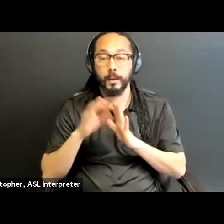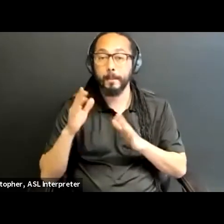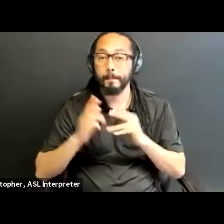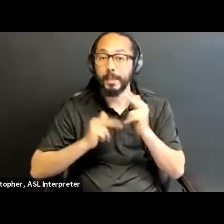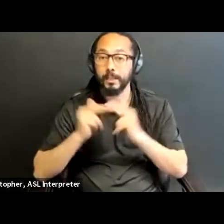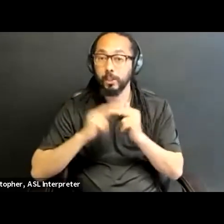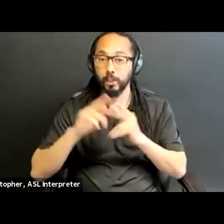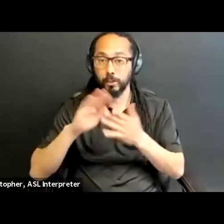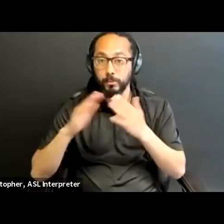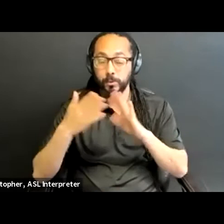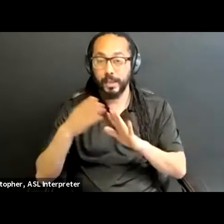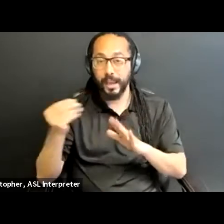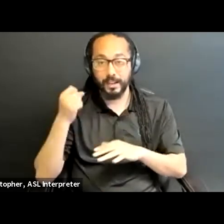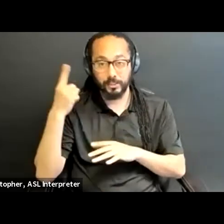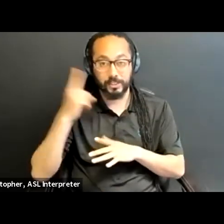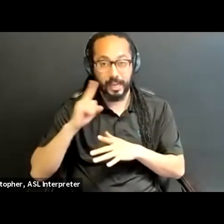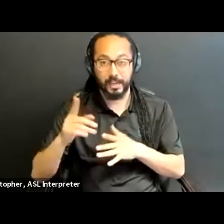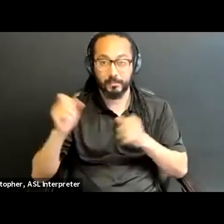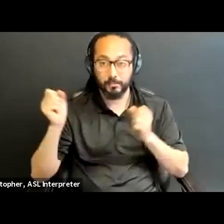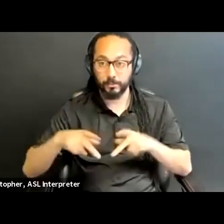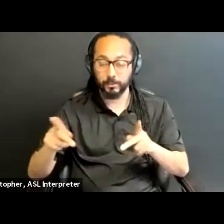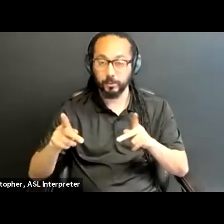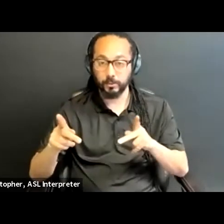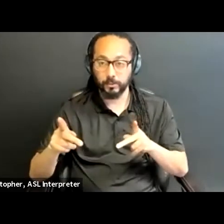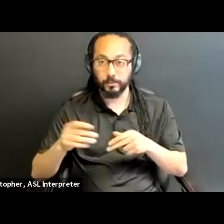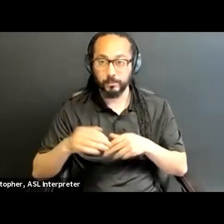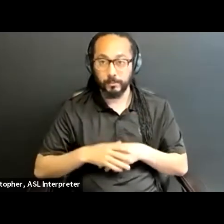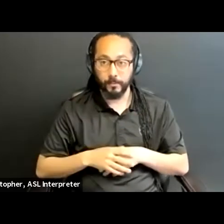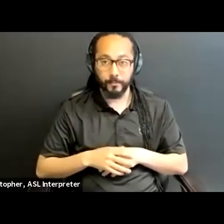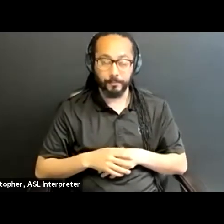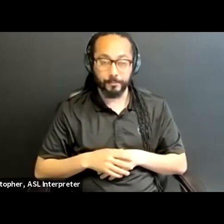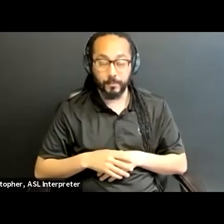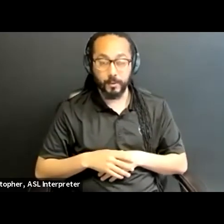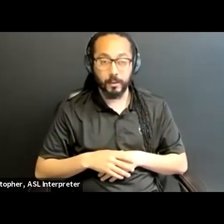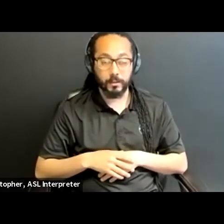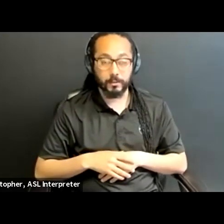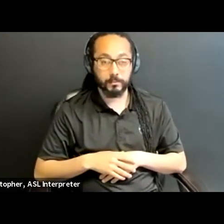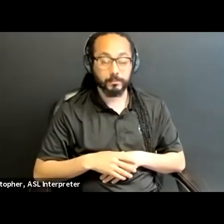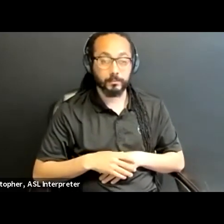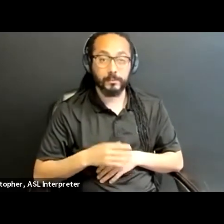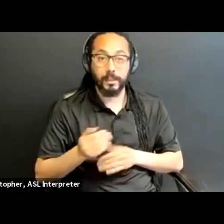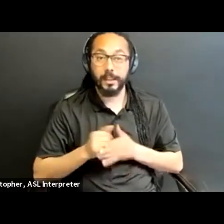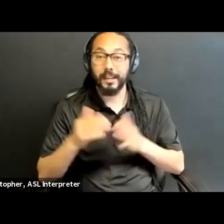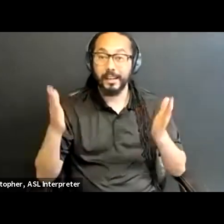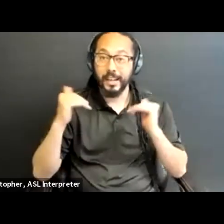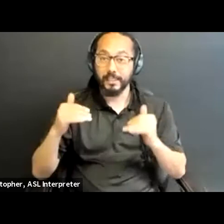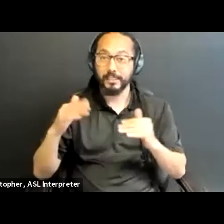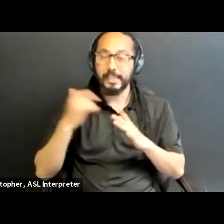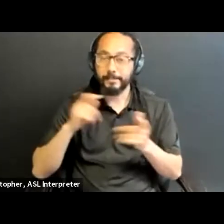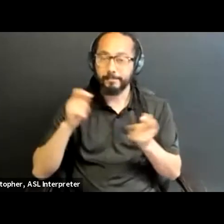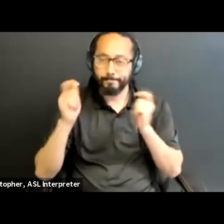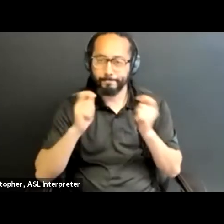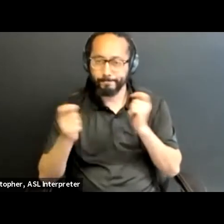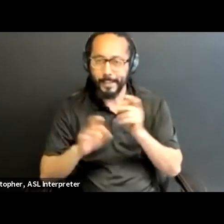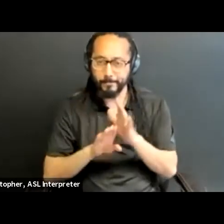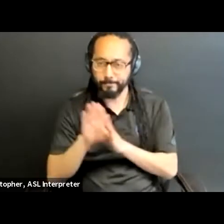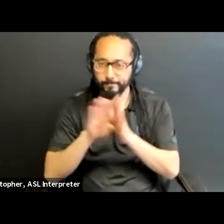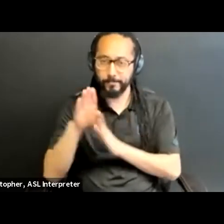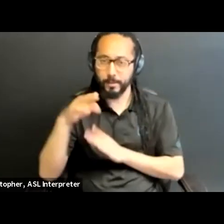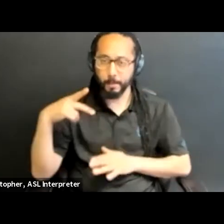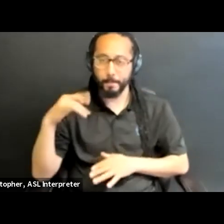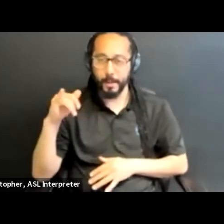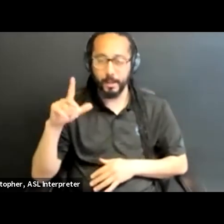2S LGBTQ+ Youth Collaborative Zine Program. The next step is refining and building the pilot, but this is going to be